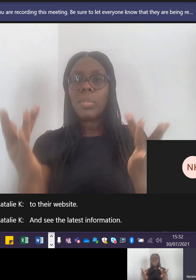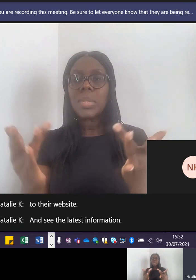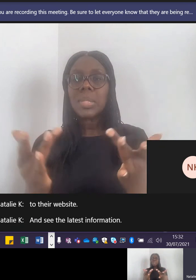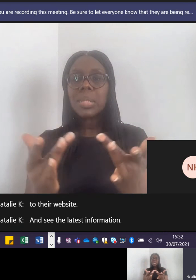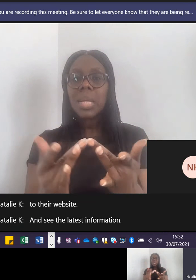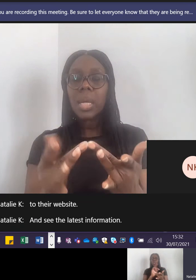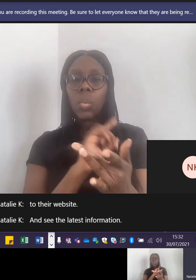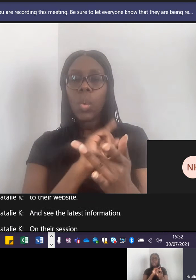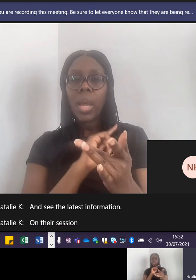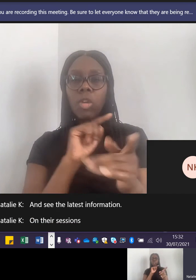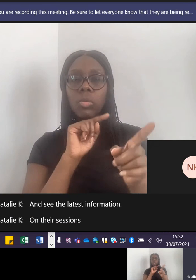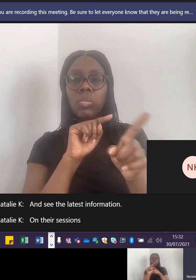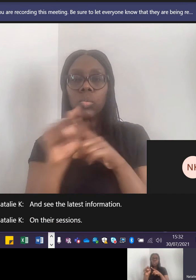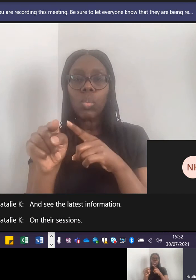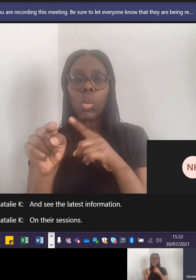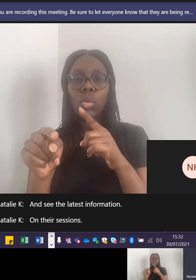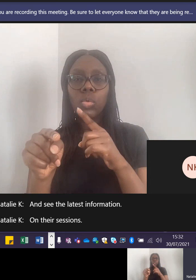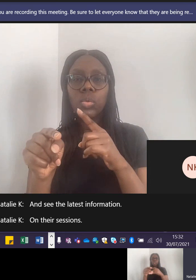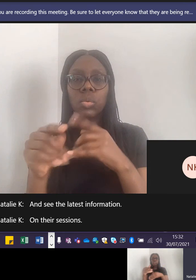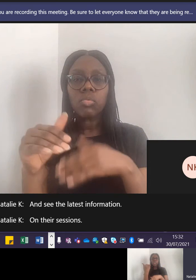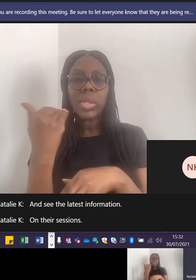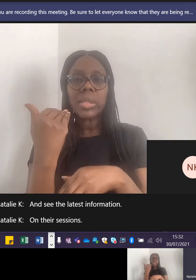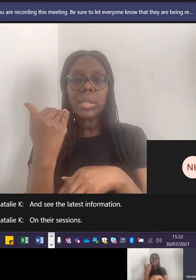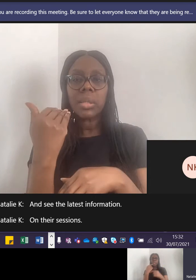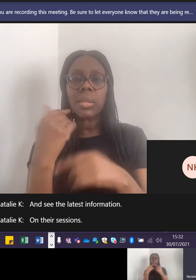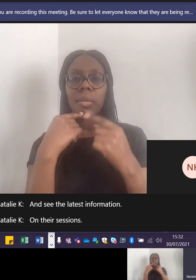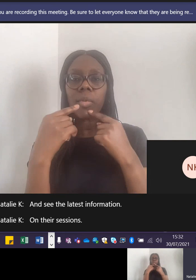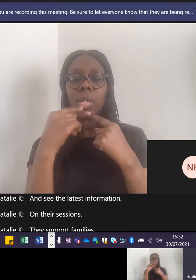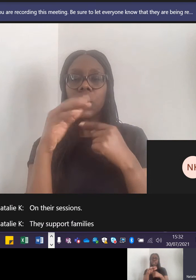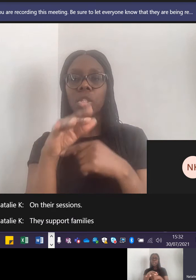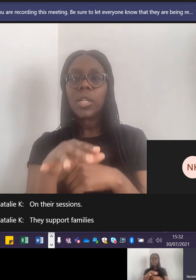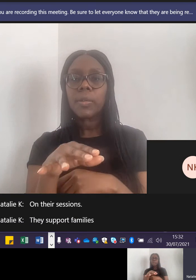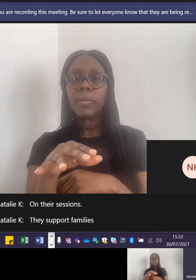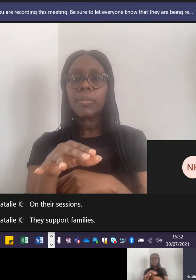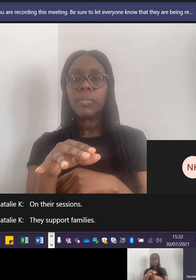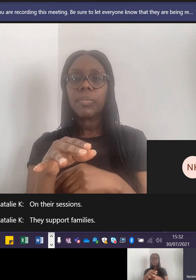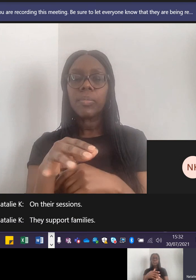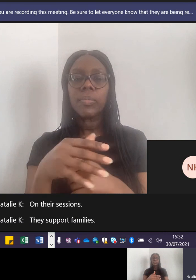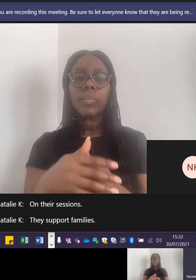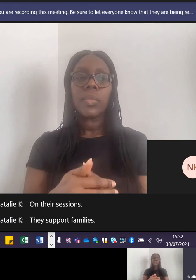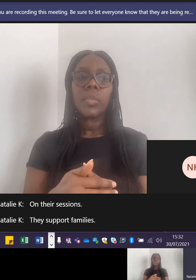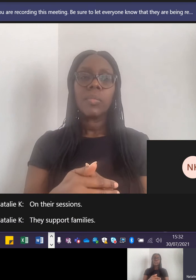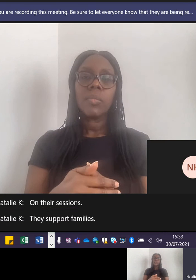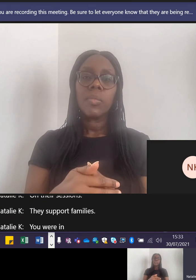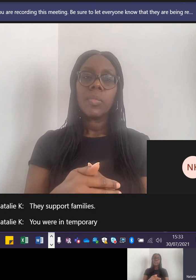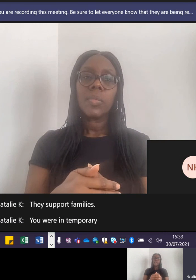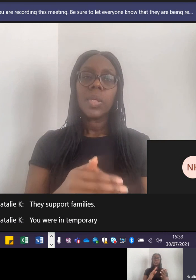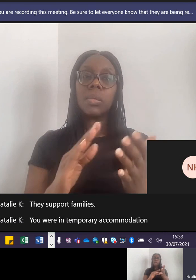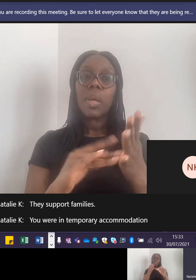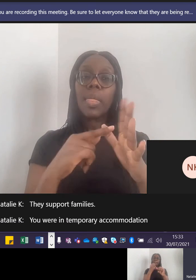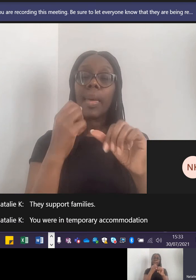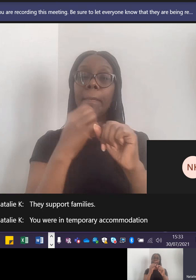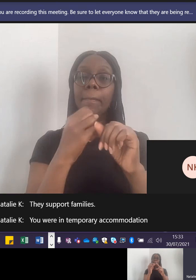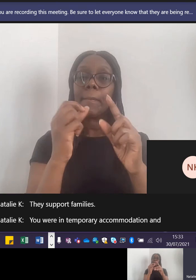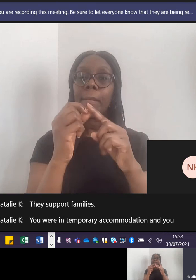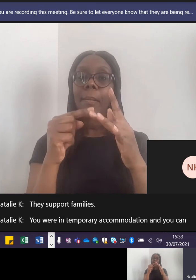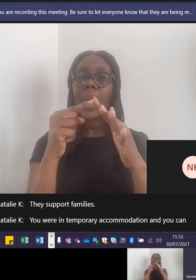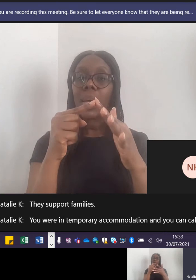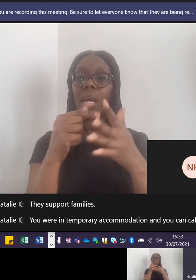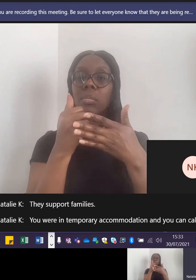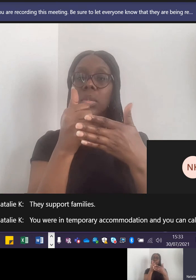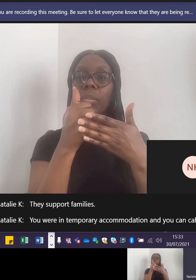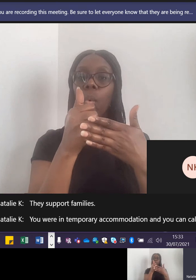on their sessions. They support families who are in temporary accommodation, and you can call